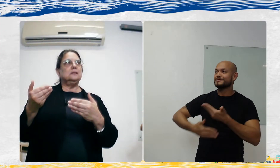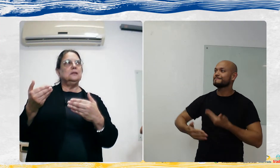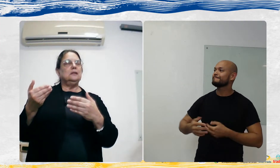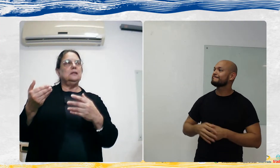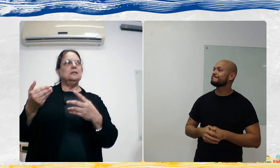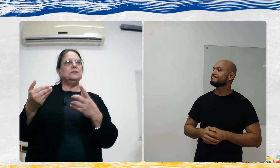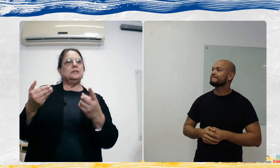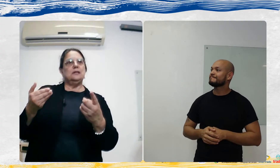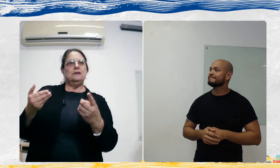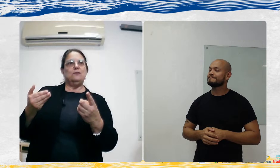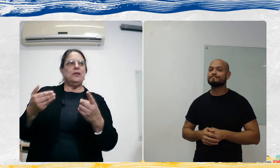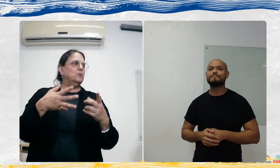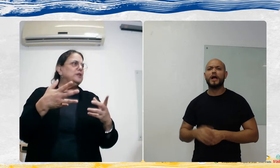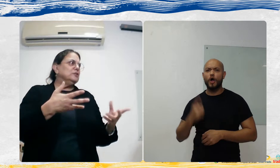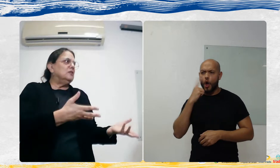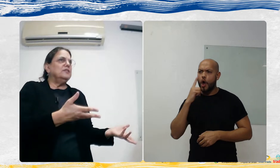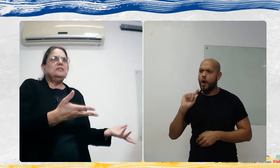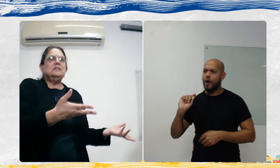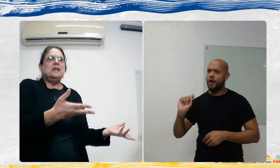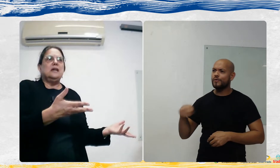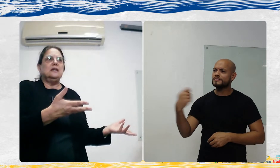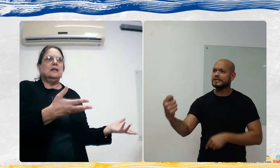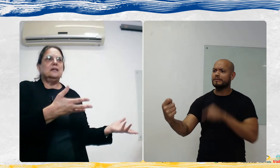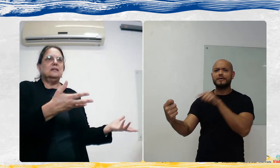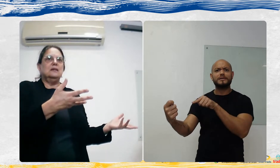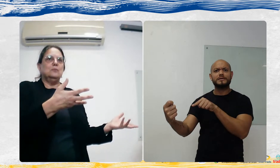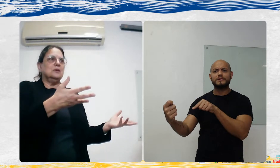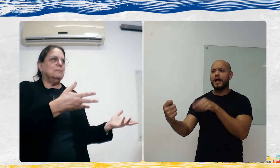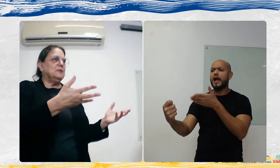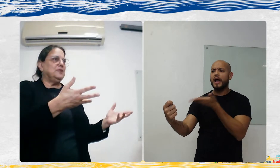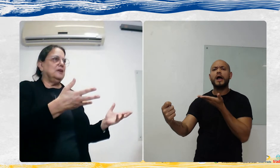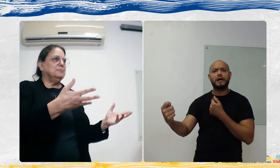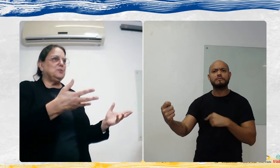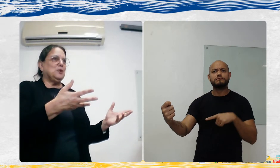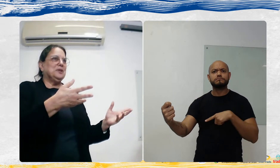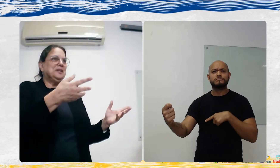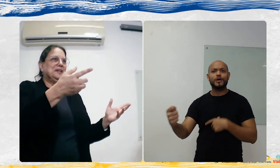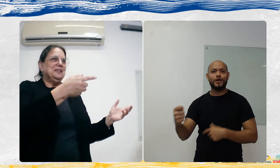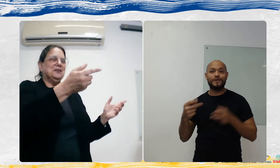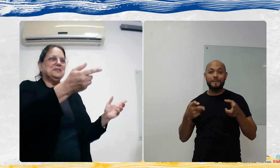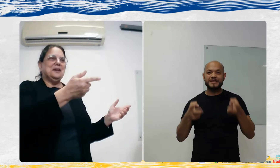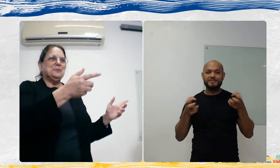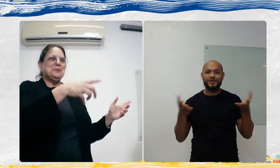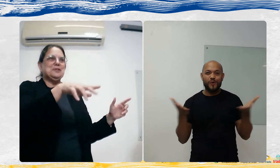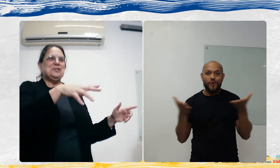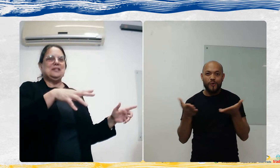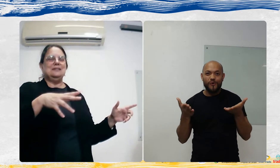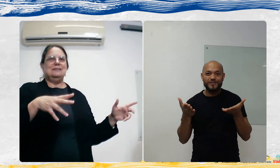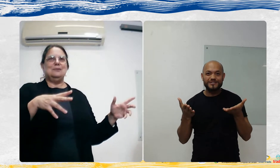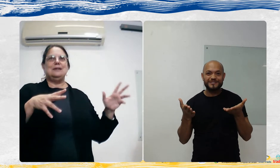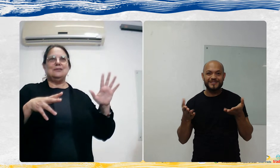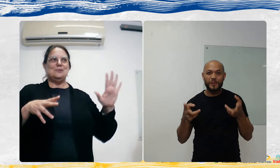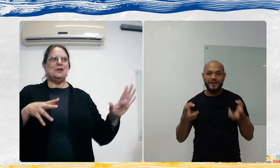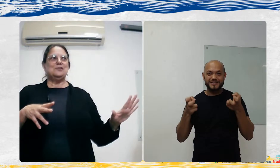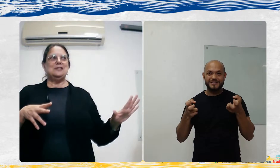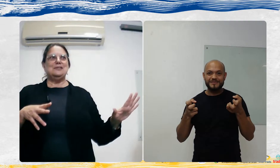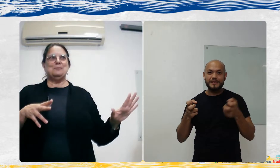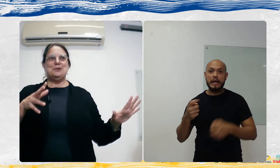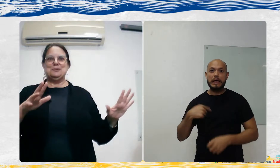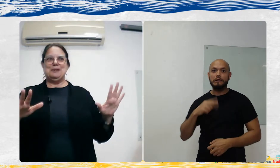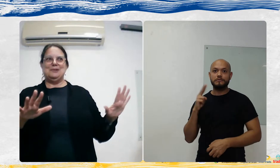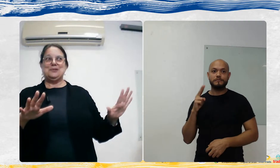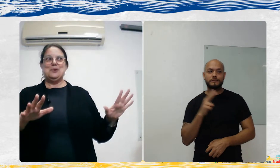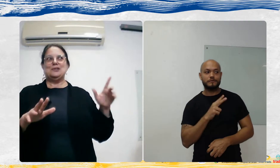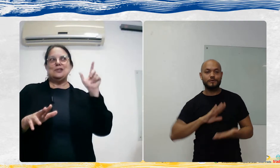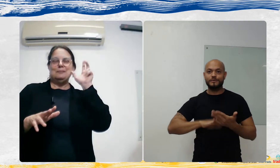here's a sign for that. And we just saw this today. Like there were a couple of times where I was watching, trying not to watch the